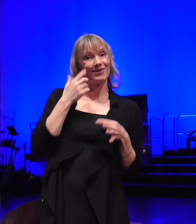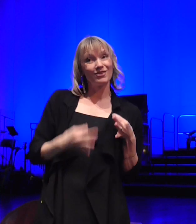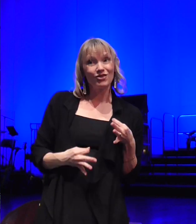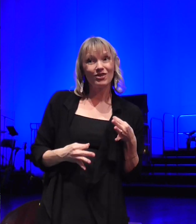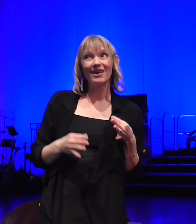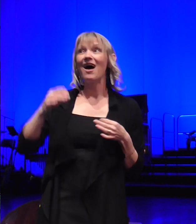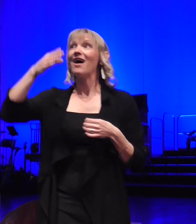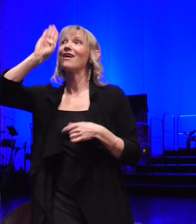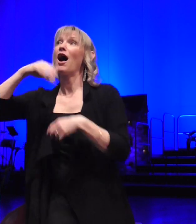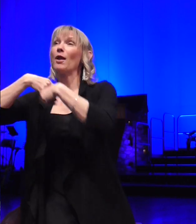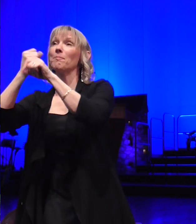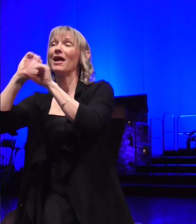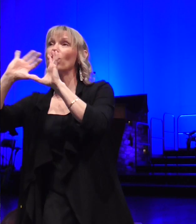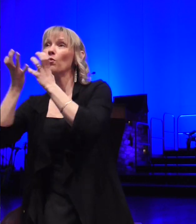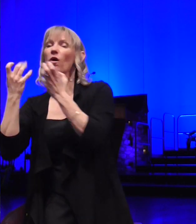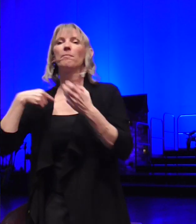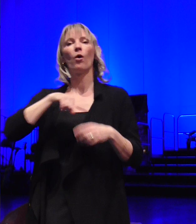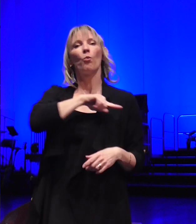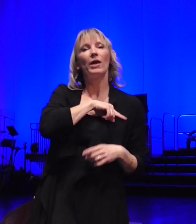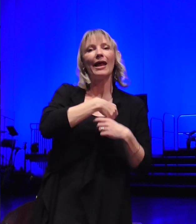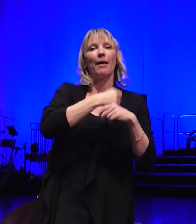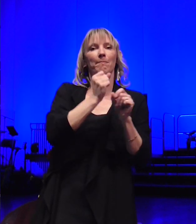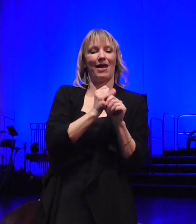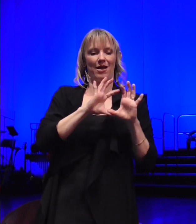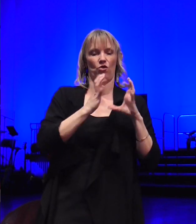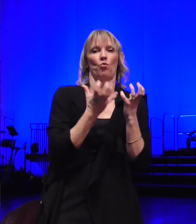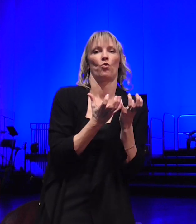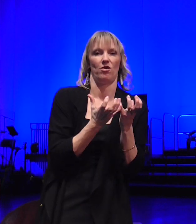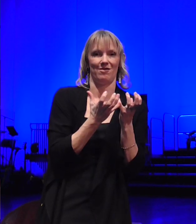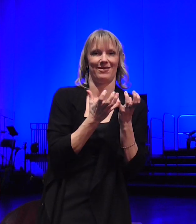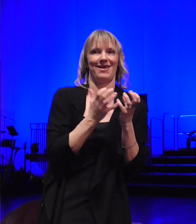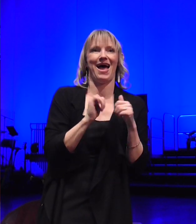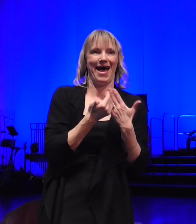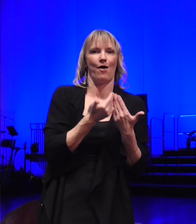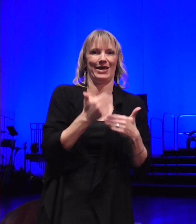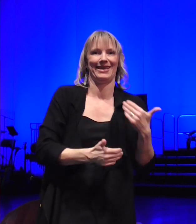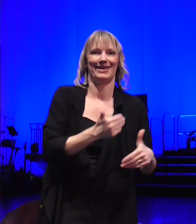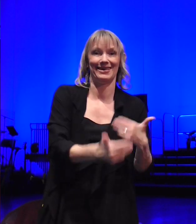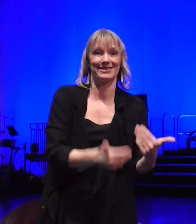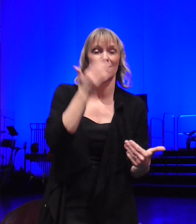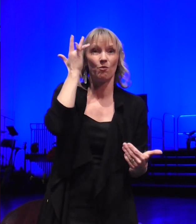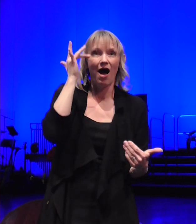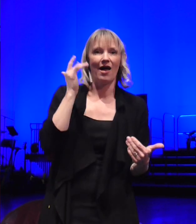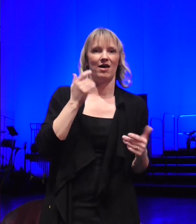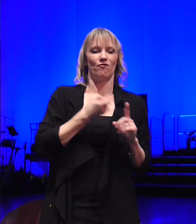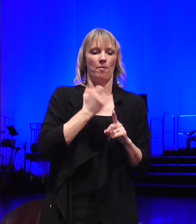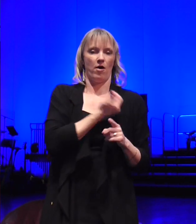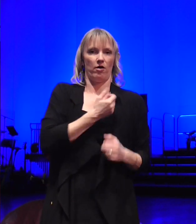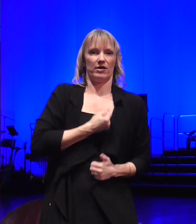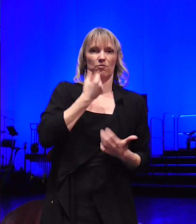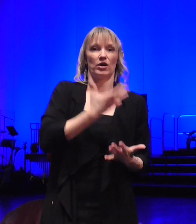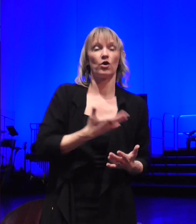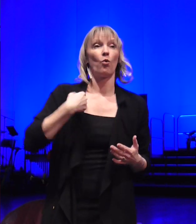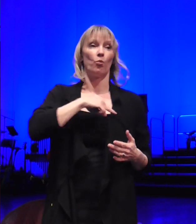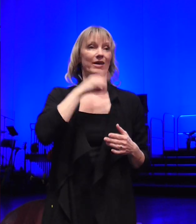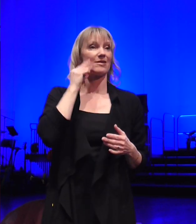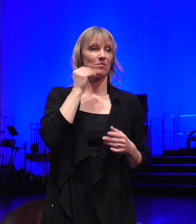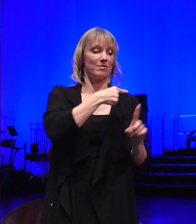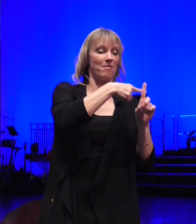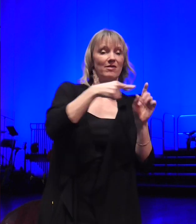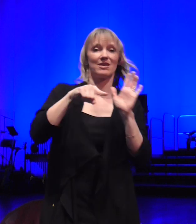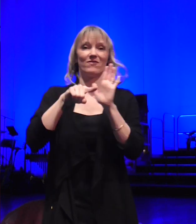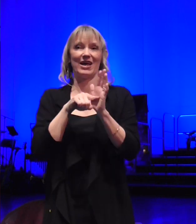we make it the way it is through our choices, and we experience the consequences, positive or negative, of what those